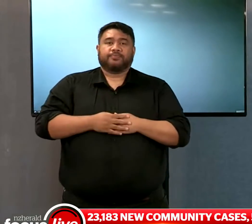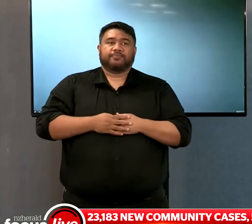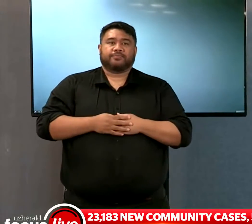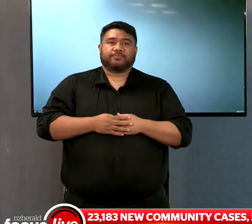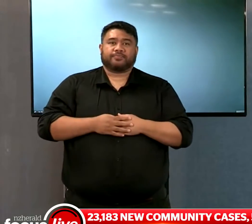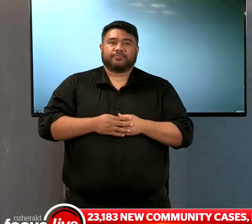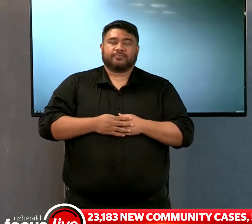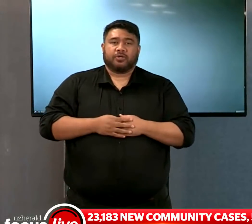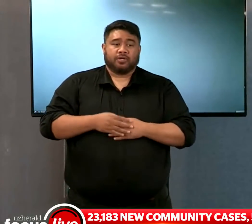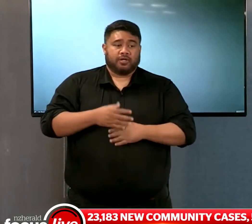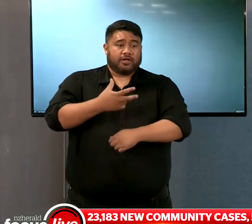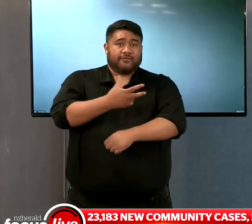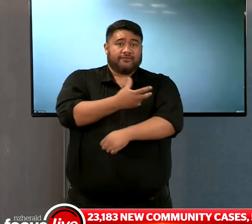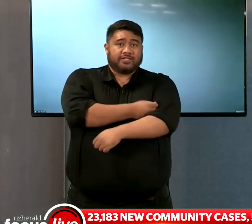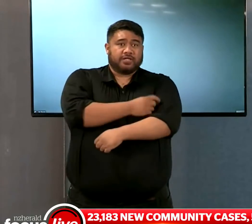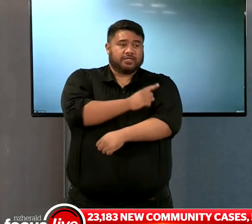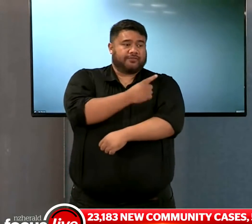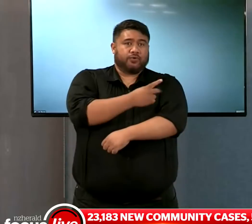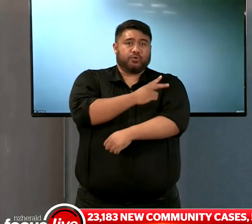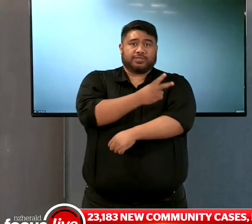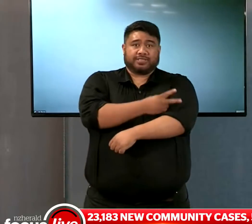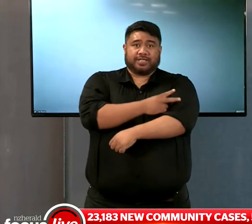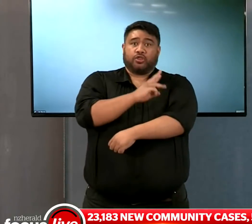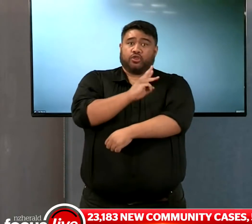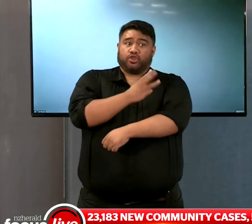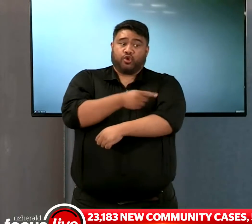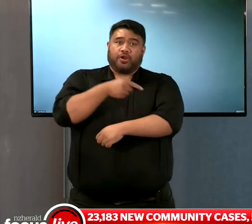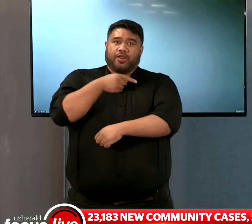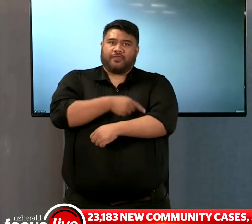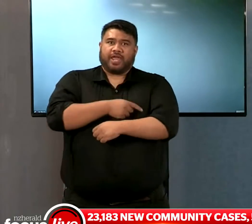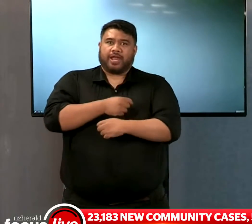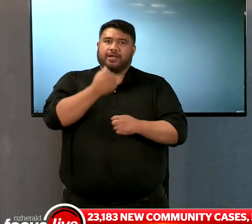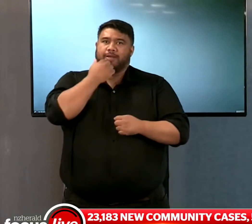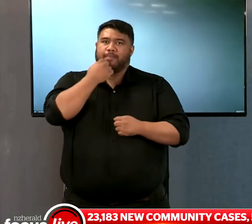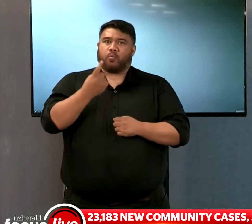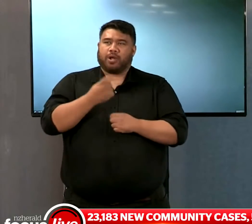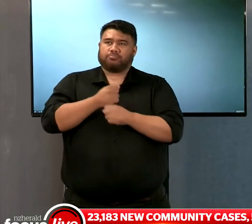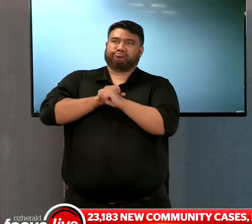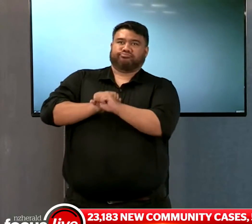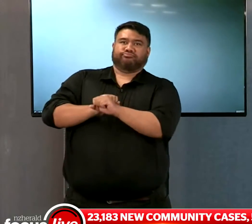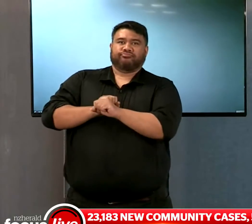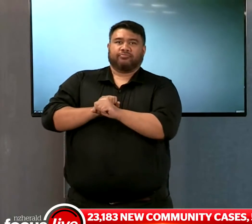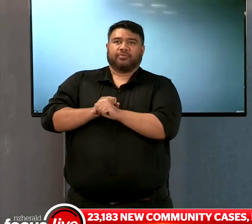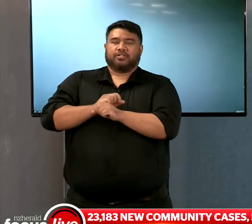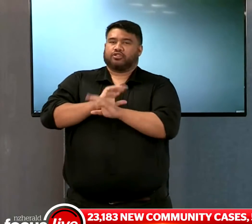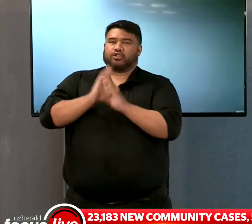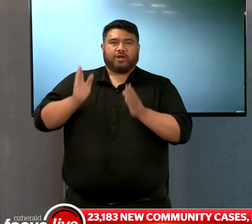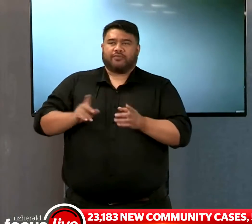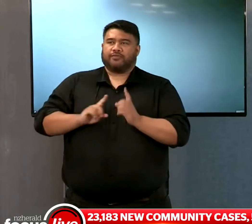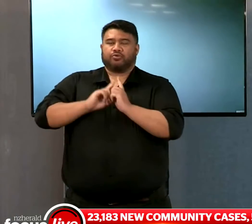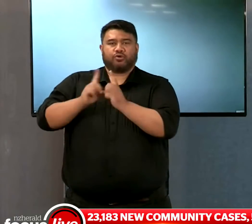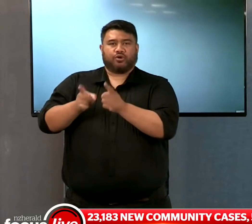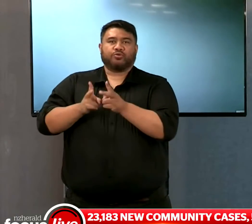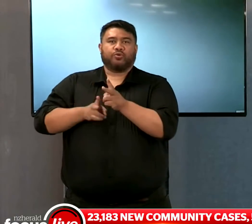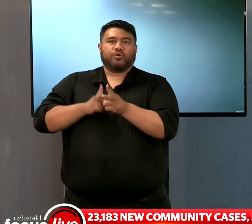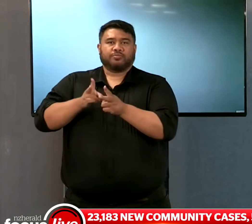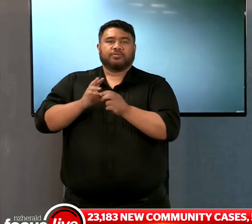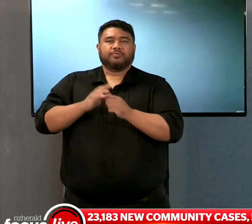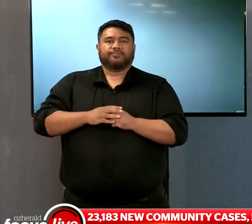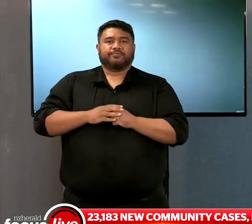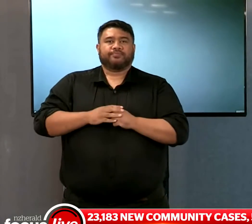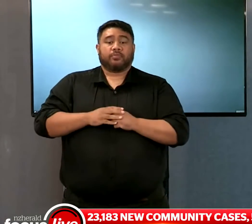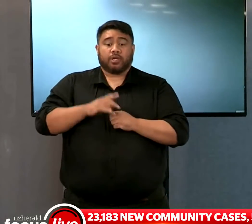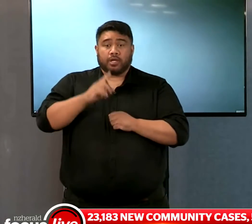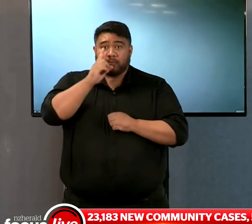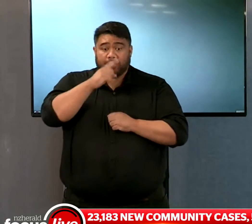you know, vaccination remains the best protection against hospitalisation, and the hospitalisation rate for people 12 and over who